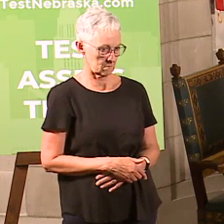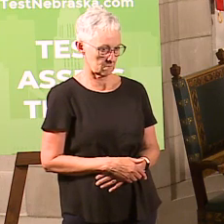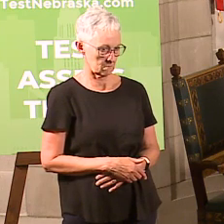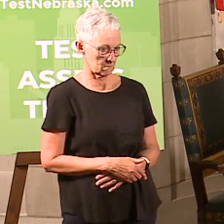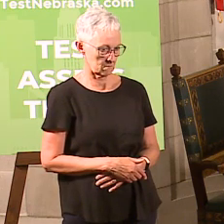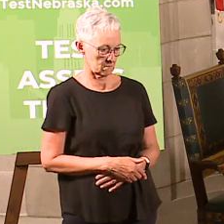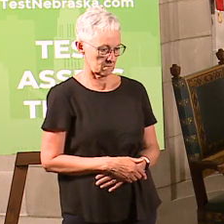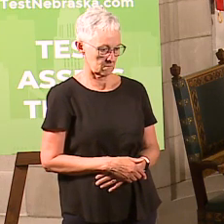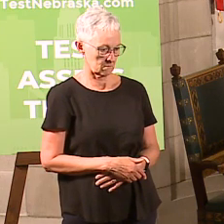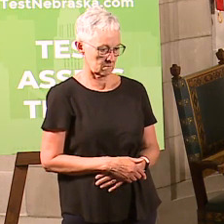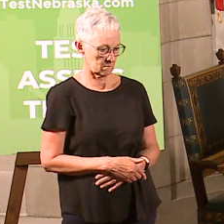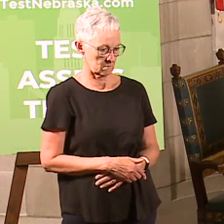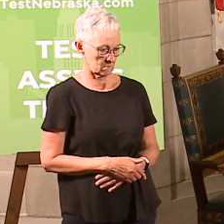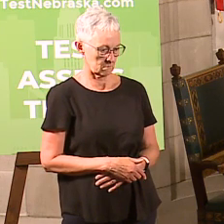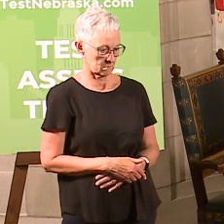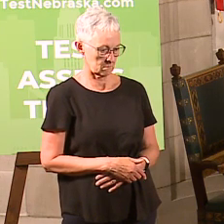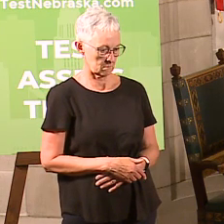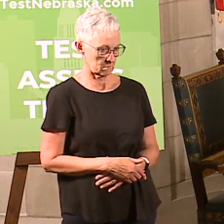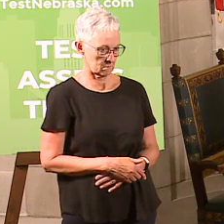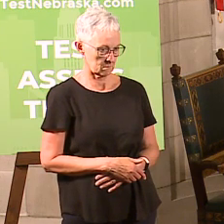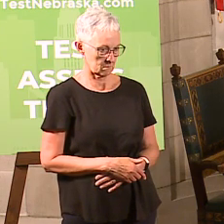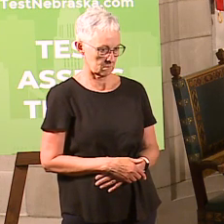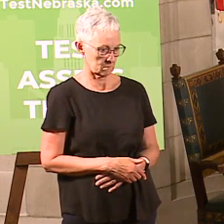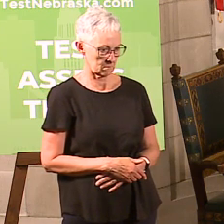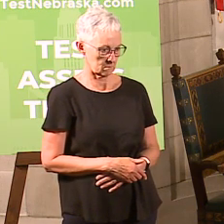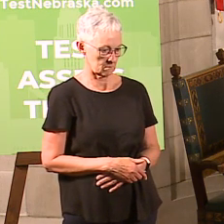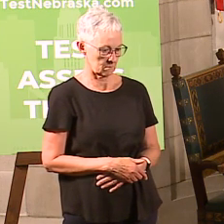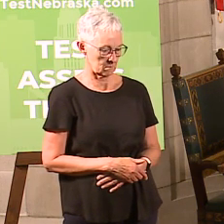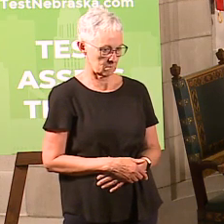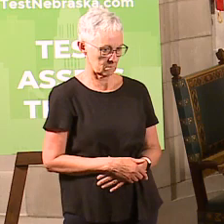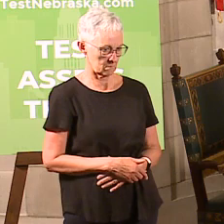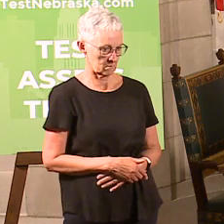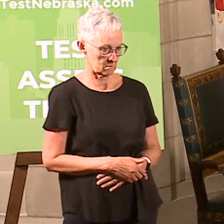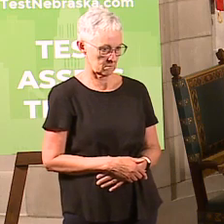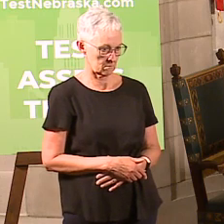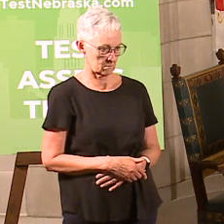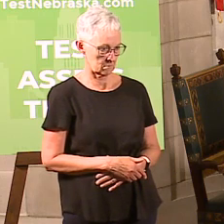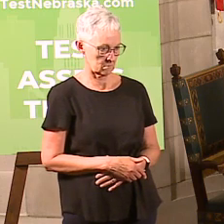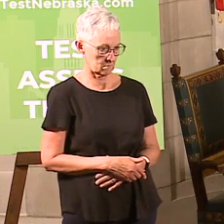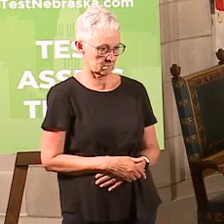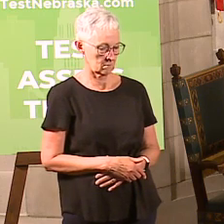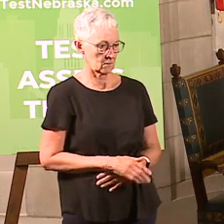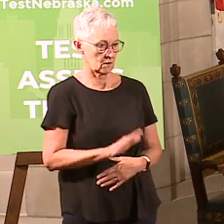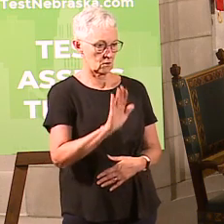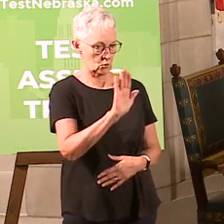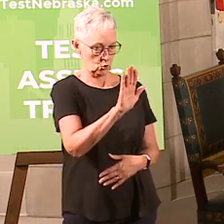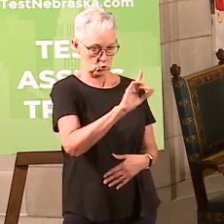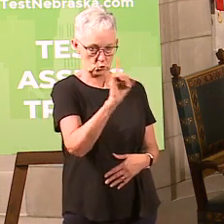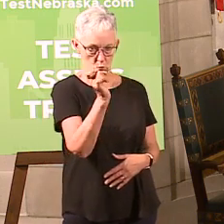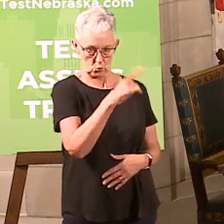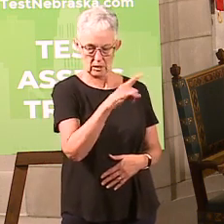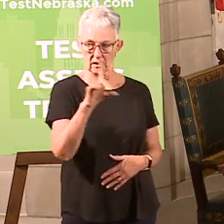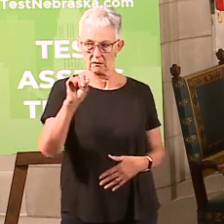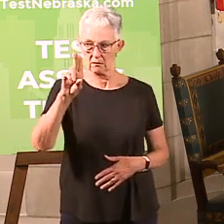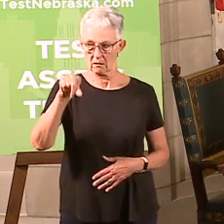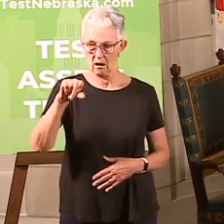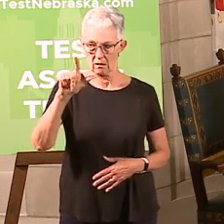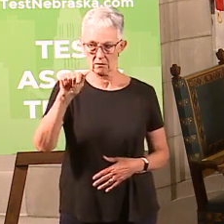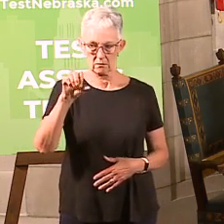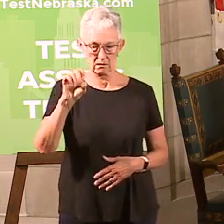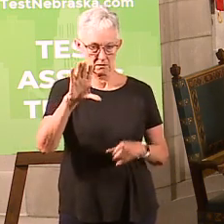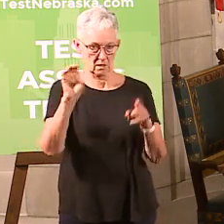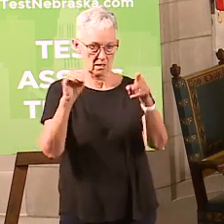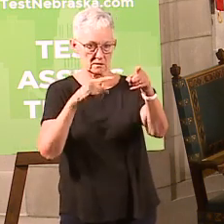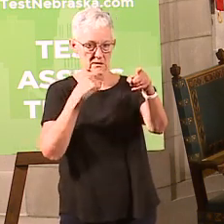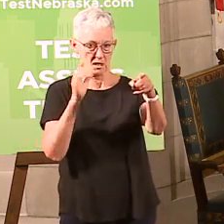the state is going to put in? And is the $25 million sufficient? So the question was, Douglas County has said they're going to put $25